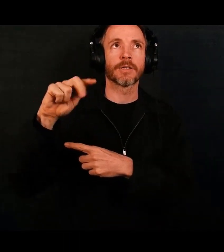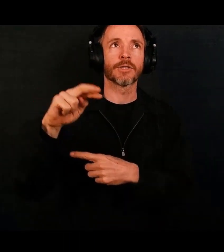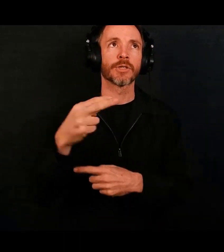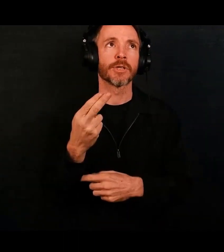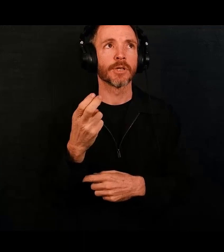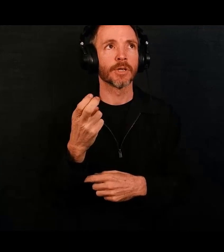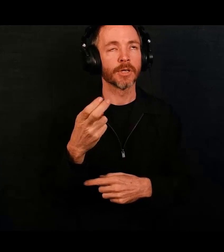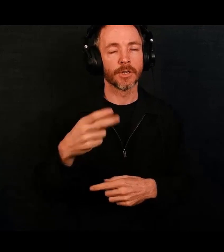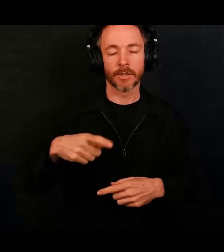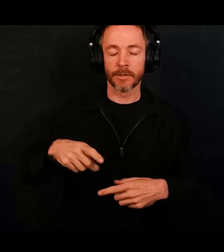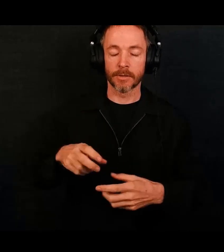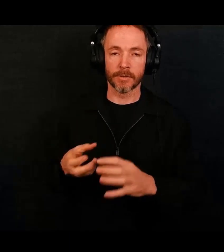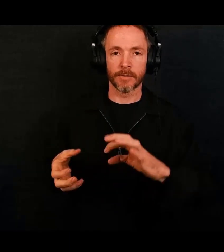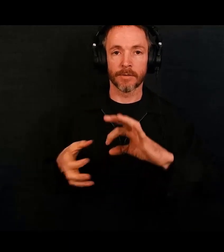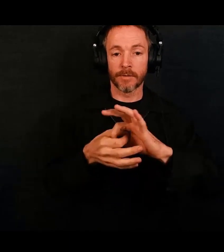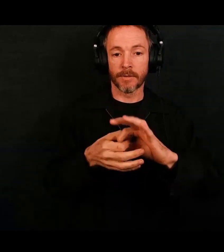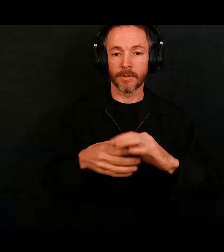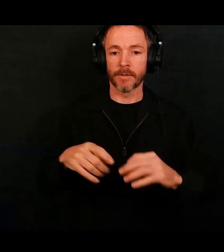latch.